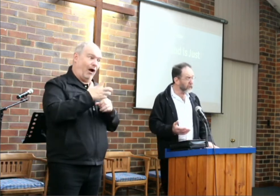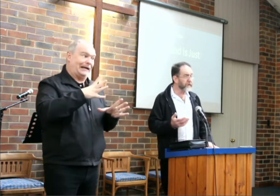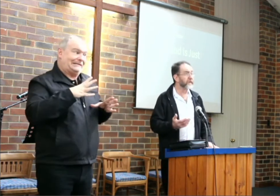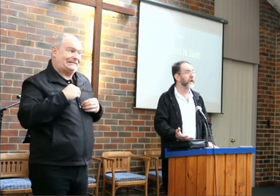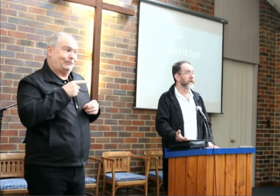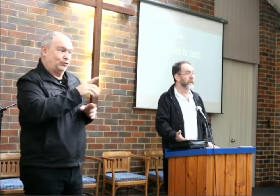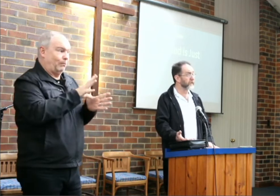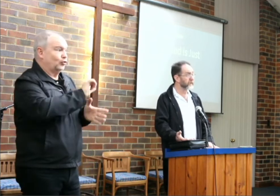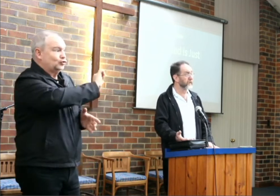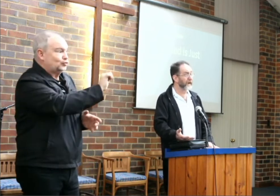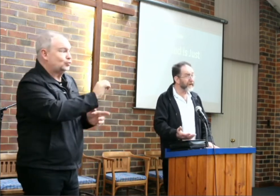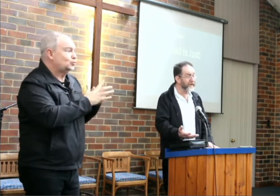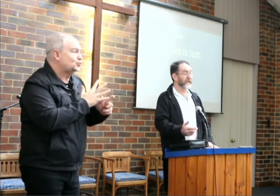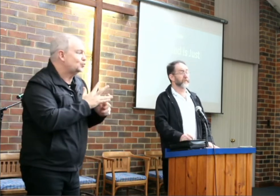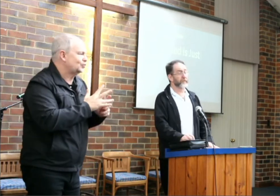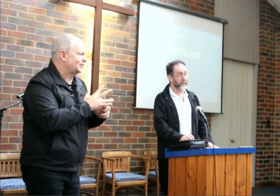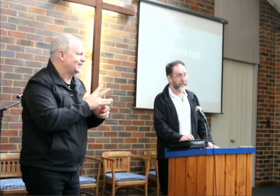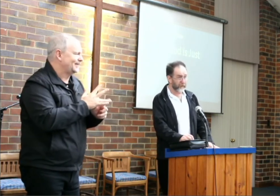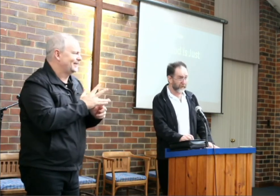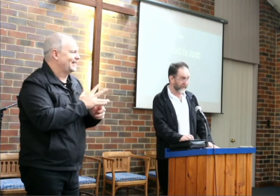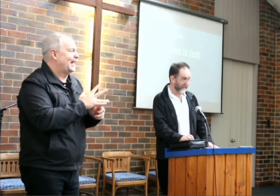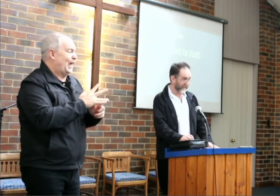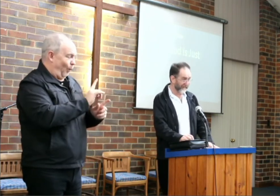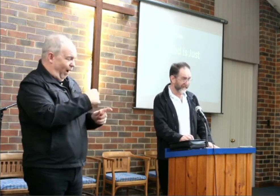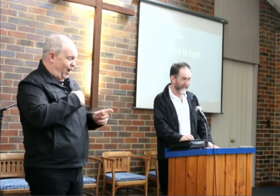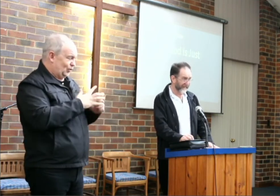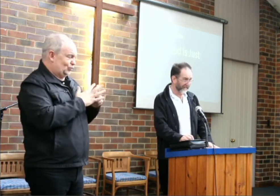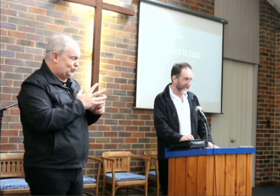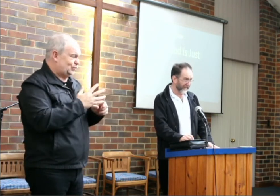It's what you've done makes you unacceptable before God.